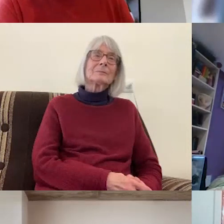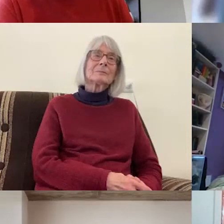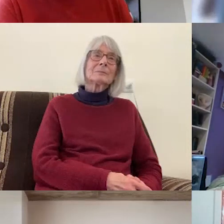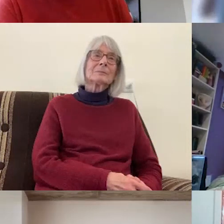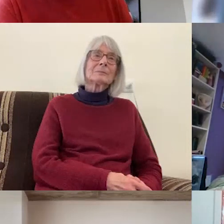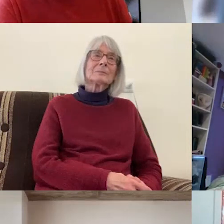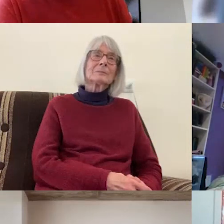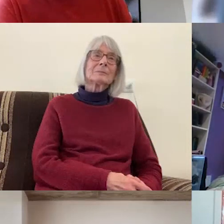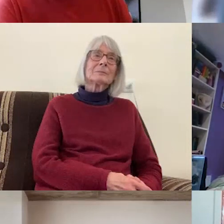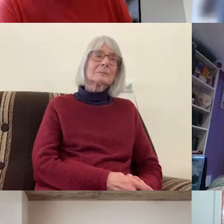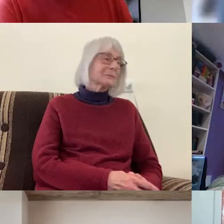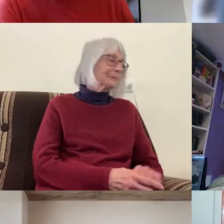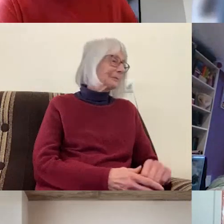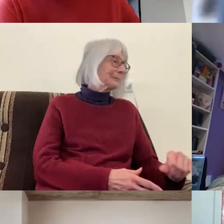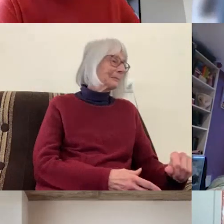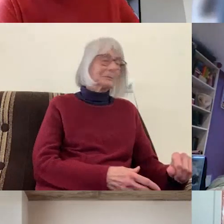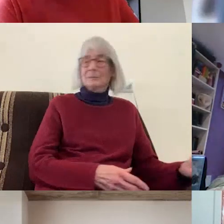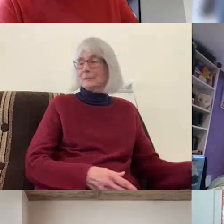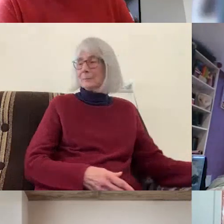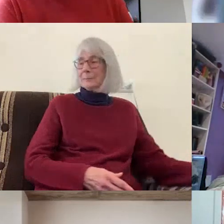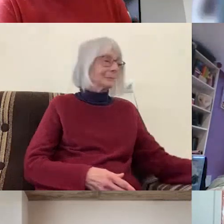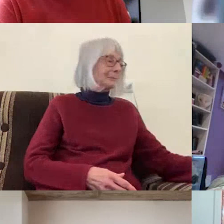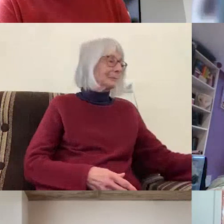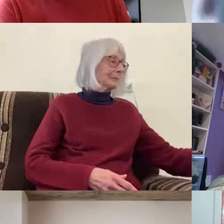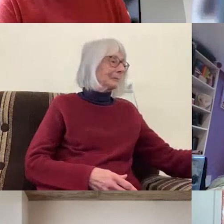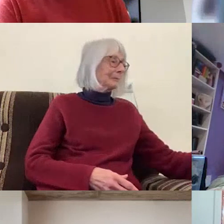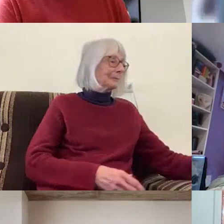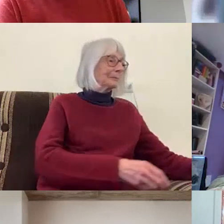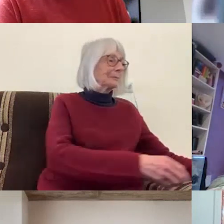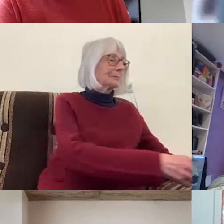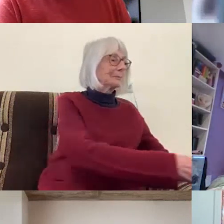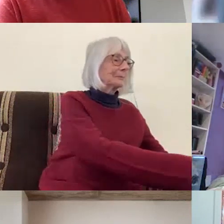the final So Have Good Say in Keyword Sign